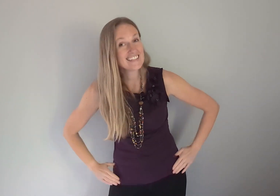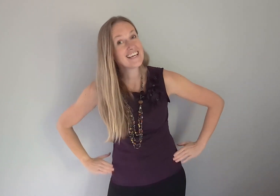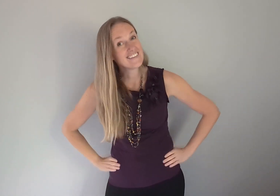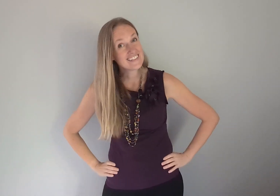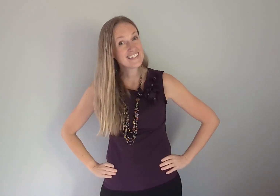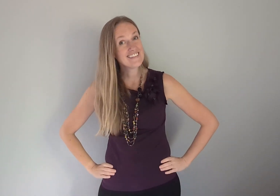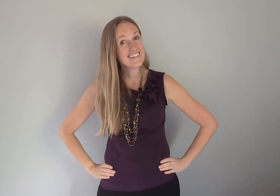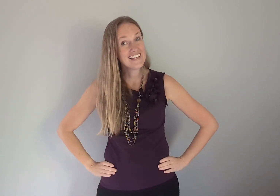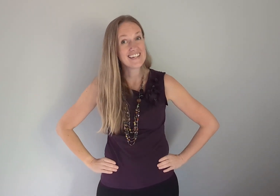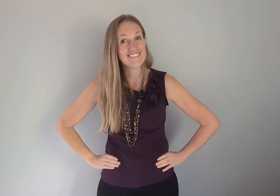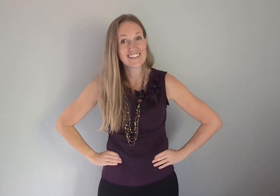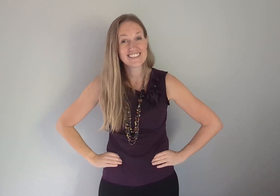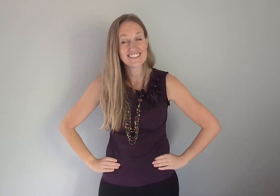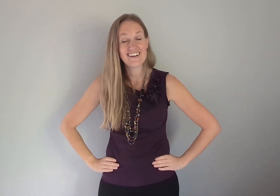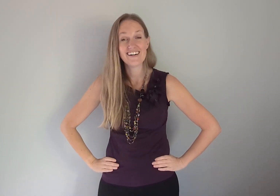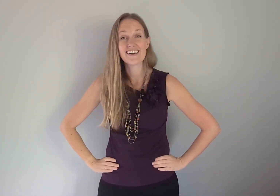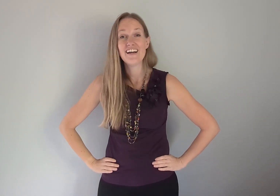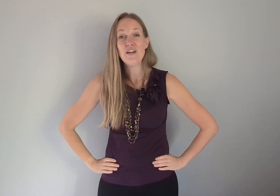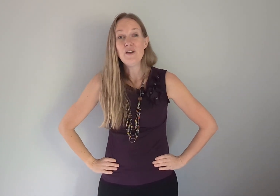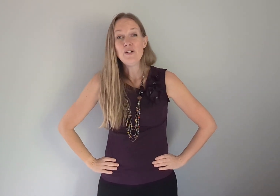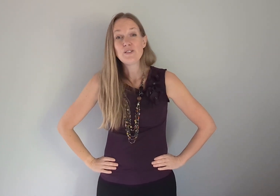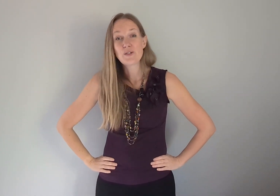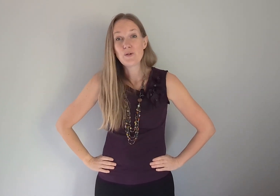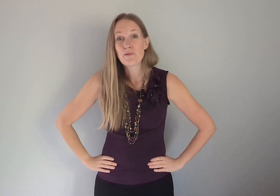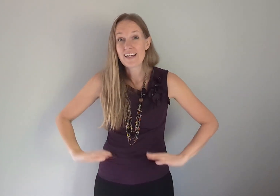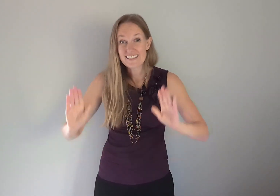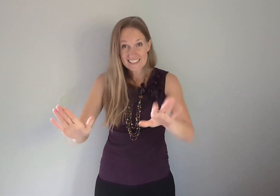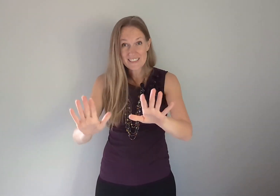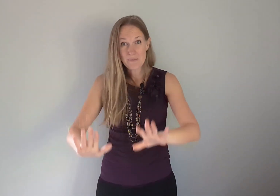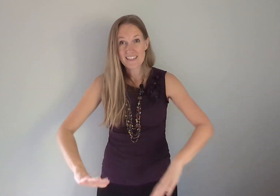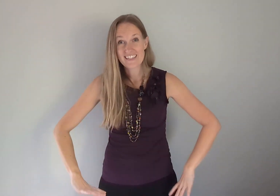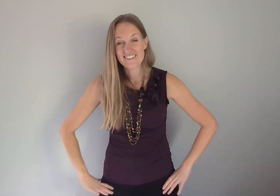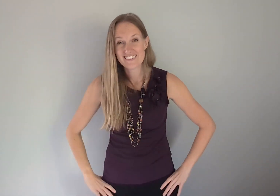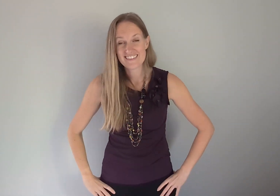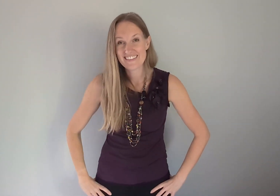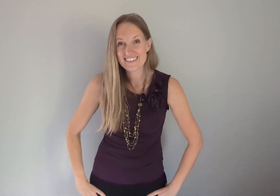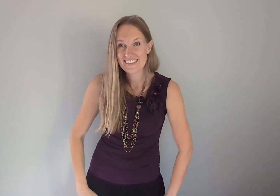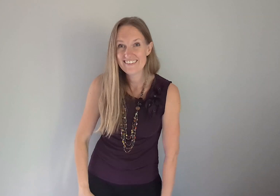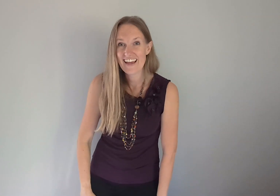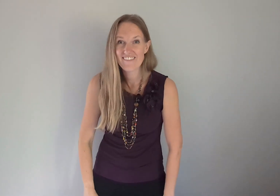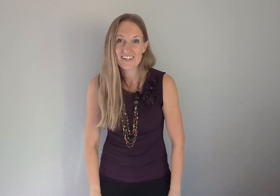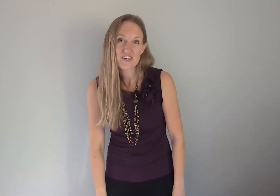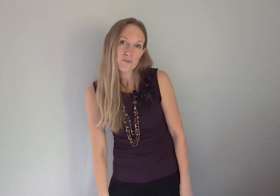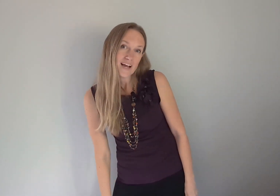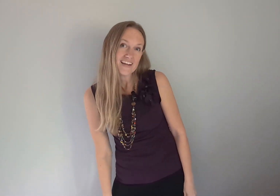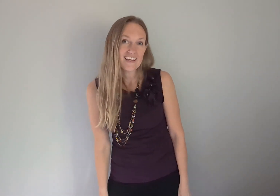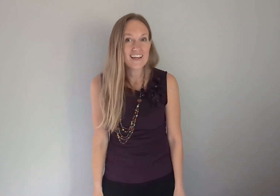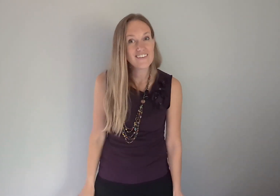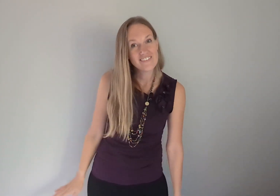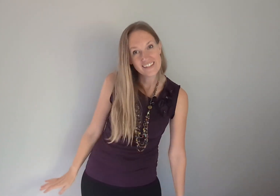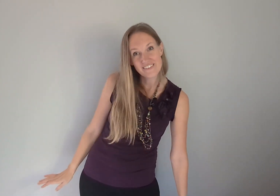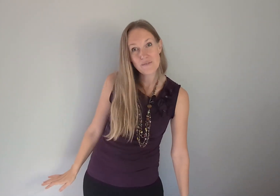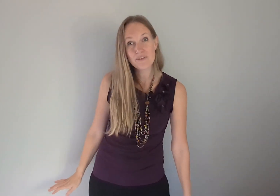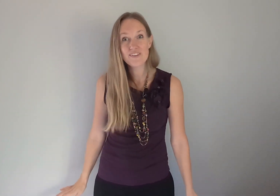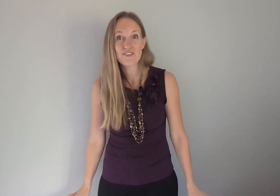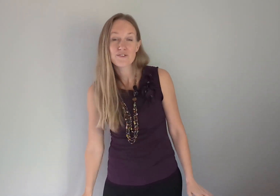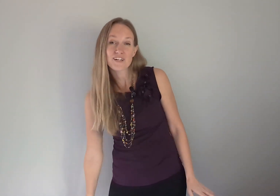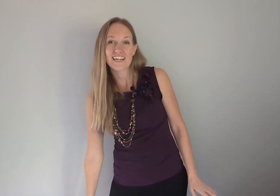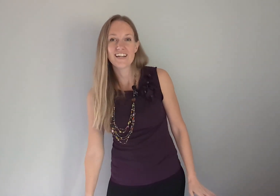that's everything you need for this song. So practice this as many times as you need to. And when you're ready, in video number 3,